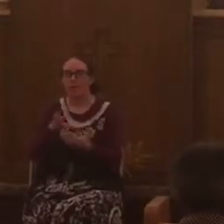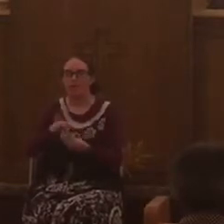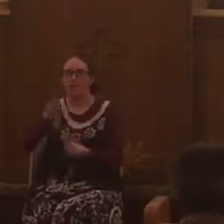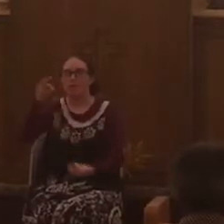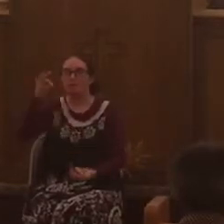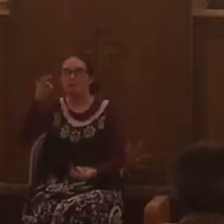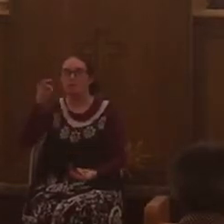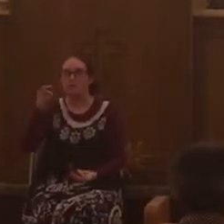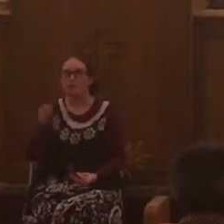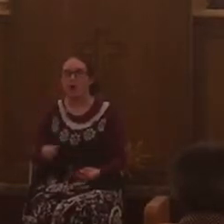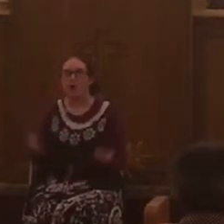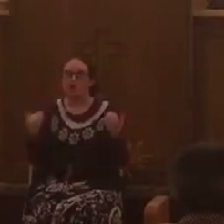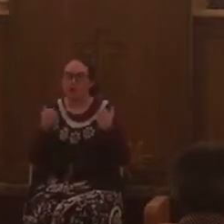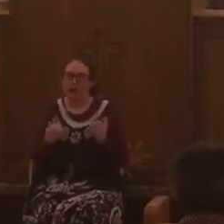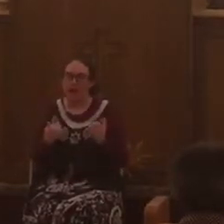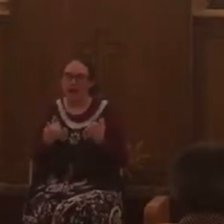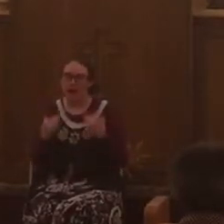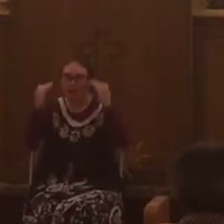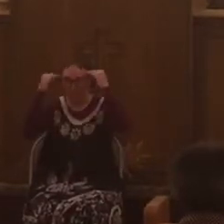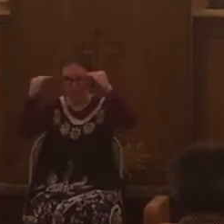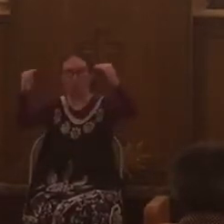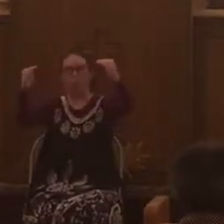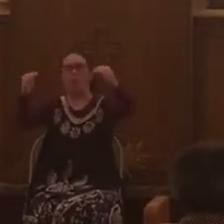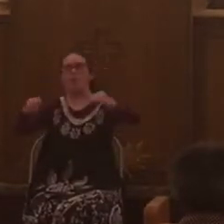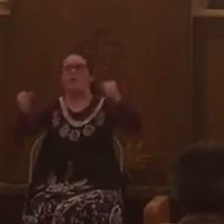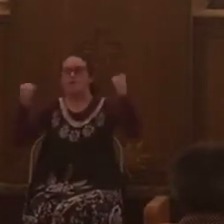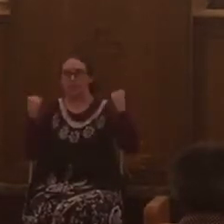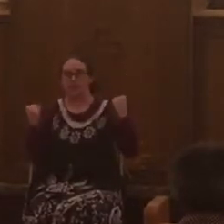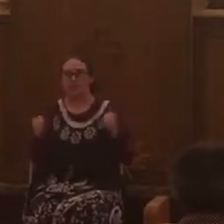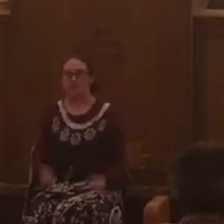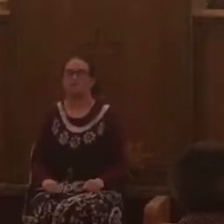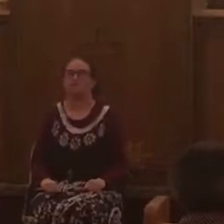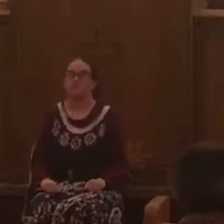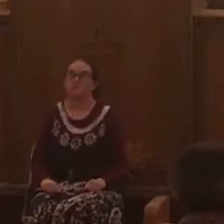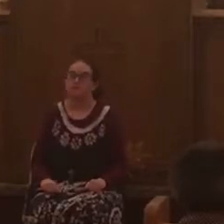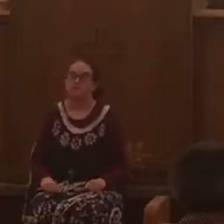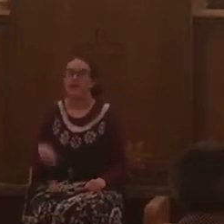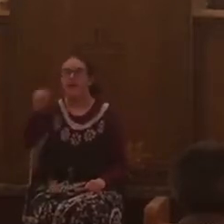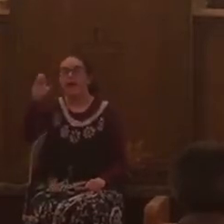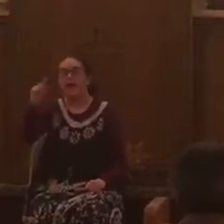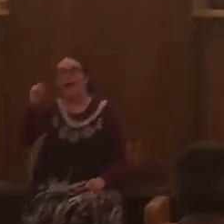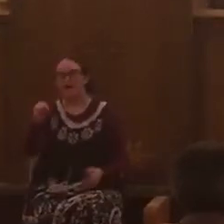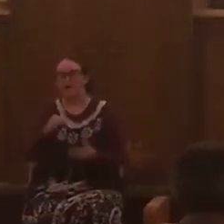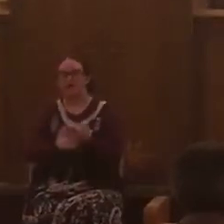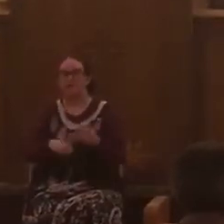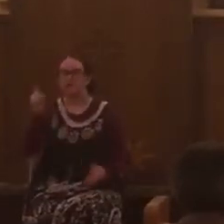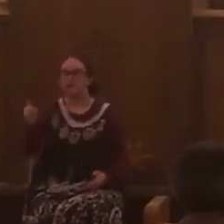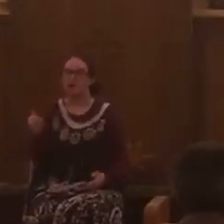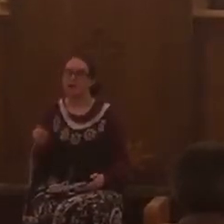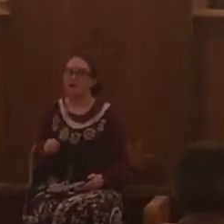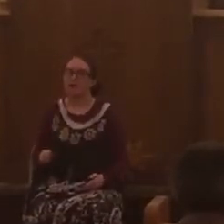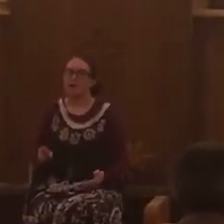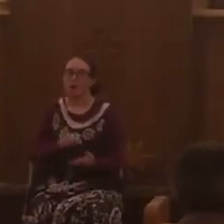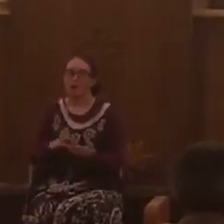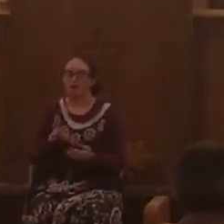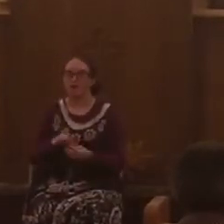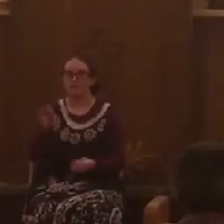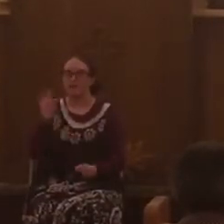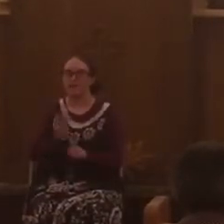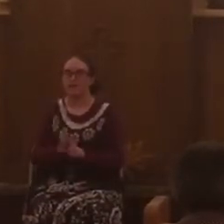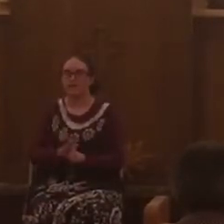Ghost? Do we have any authority? Do we have any power? Duh, Acts 1 and 8, any Holy Ghost filled saint of God needs to know